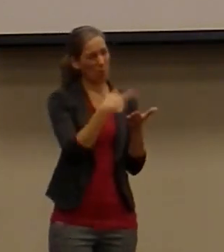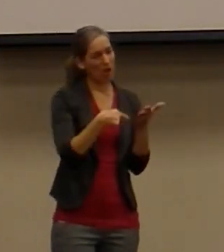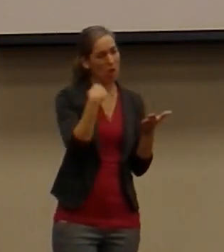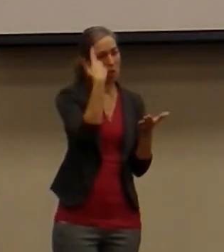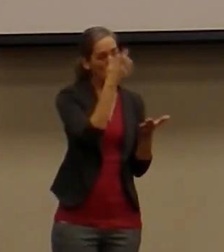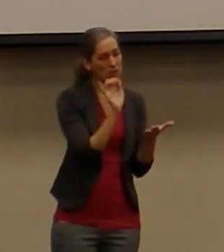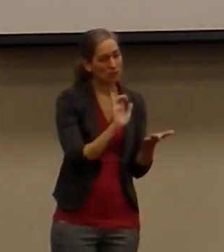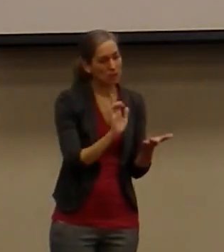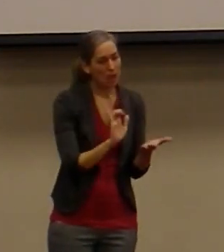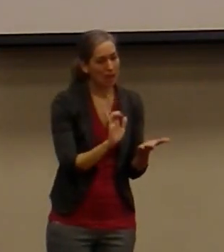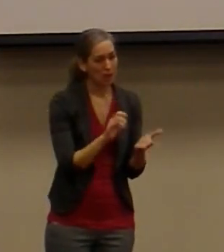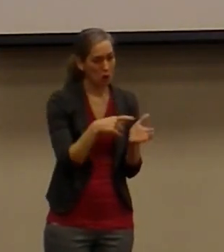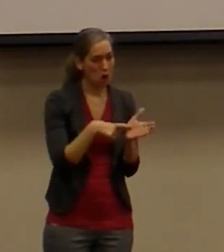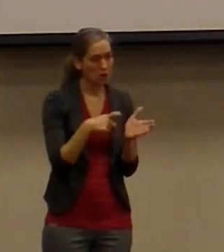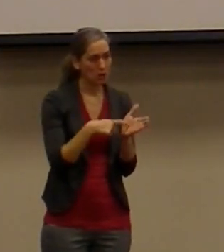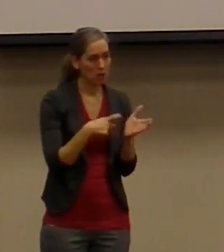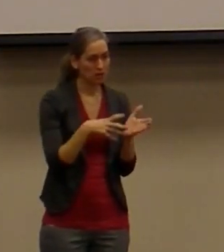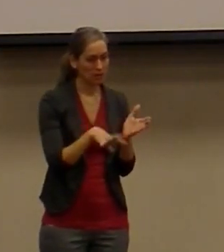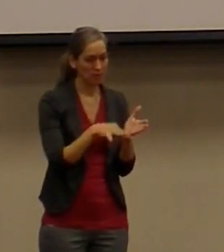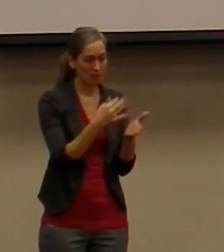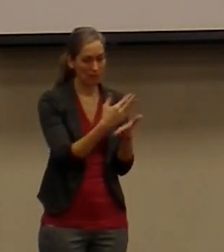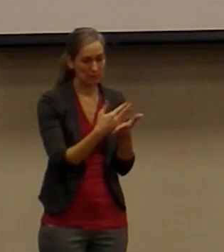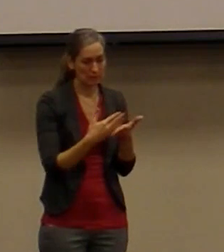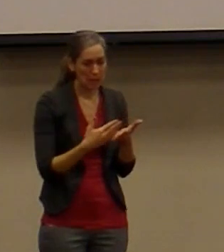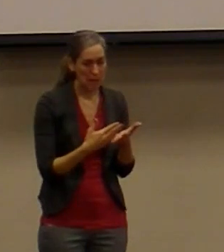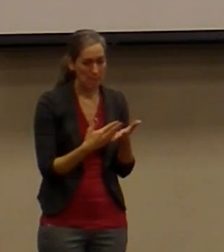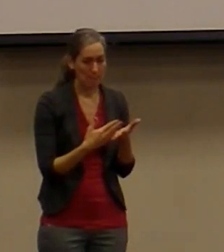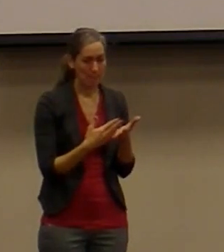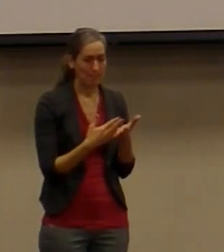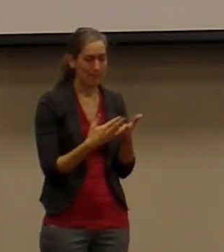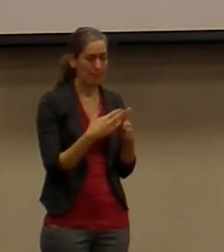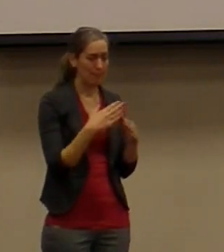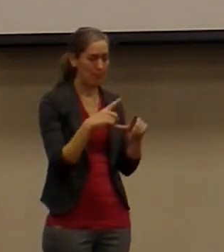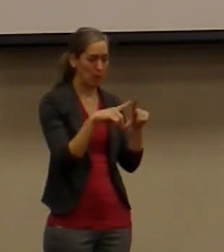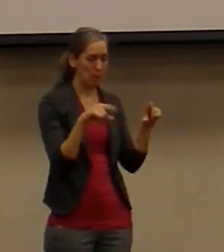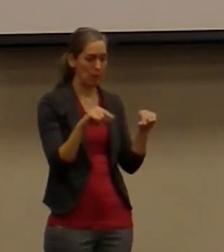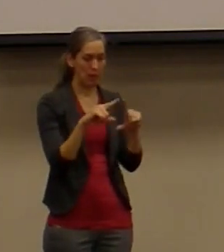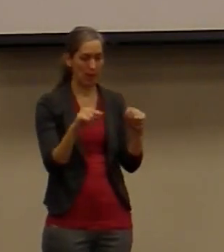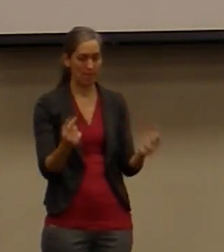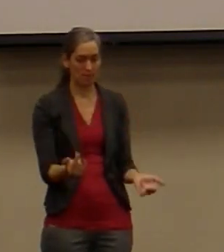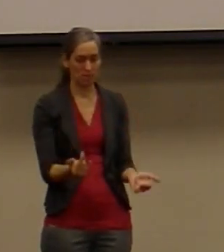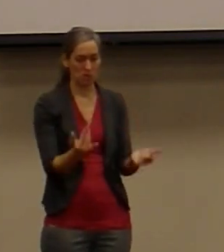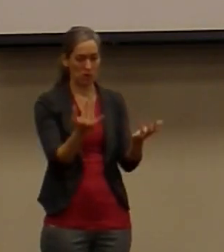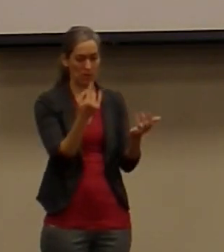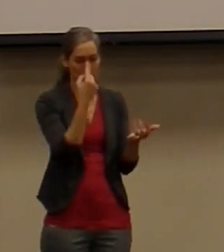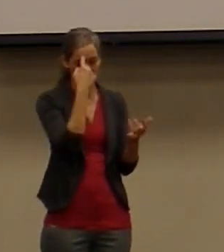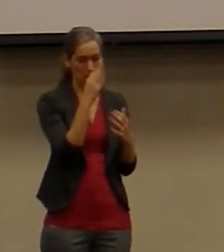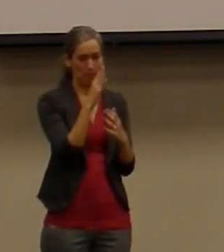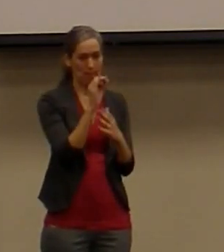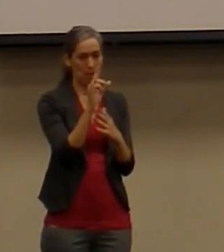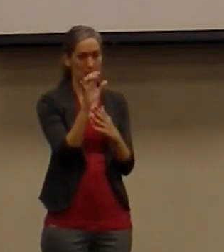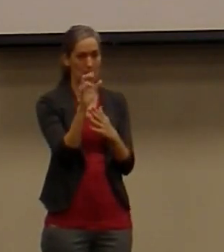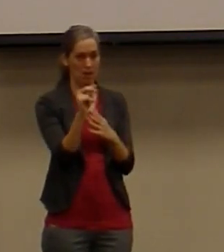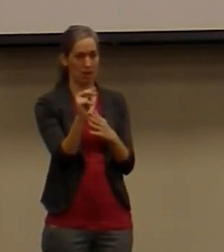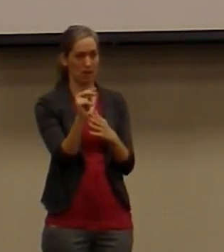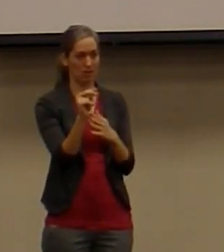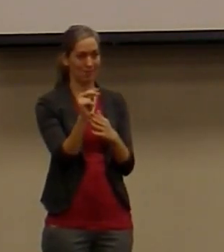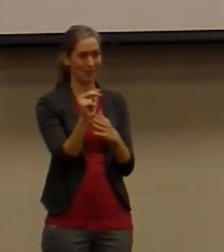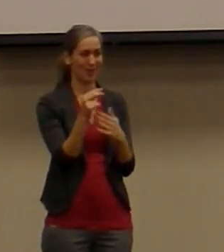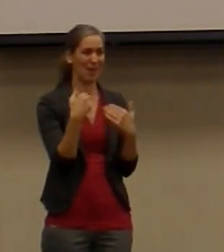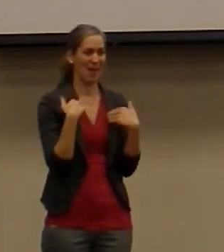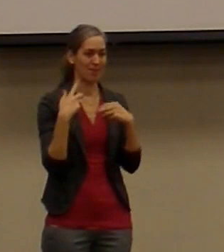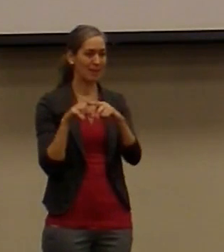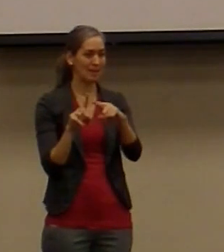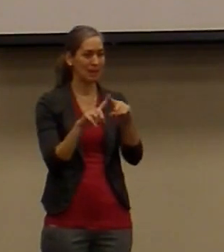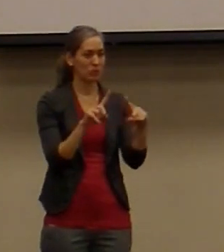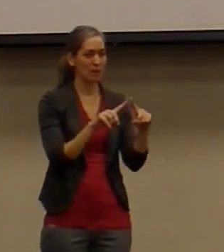found archaeological remains of some of the brick furnaces of the Babylonians, and they took several different shapes. I